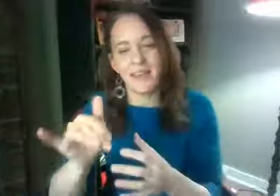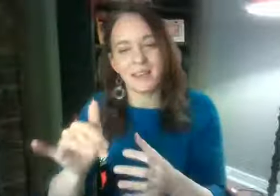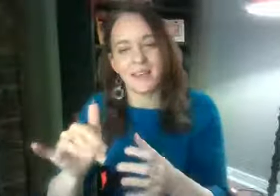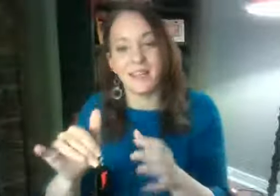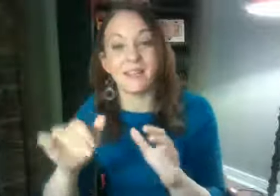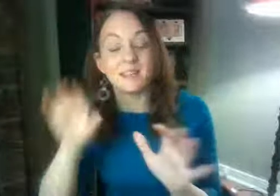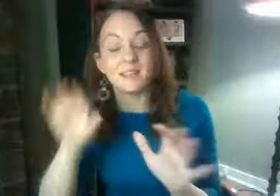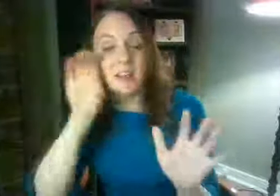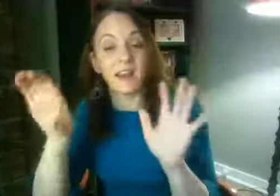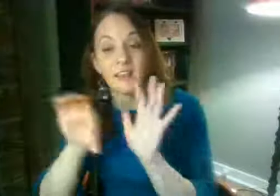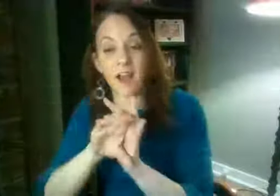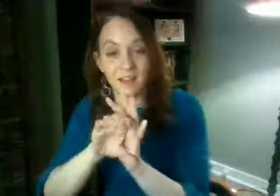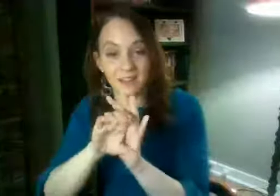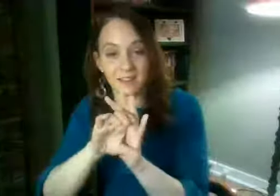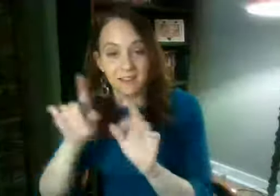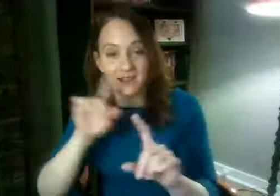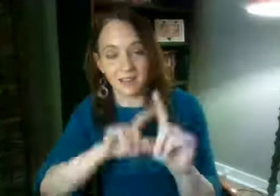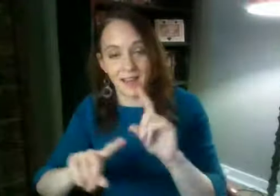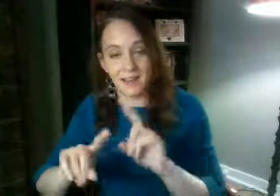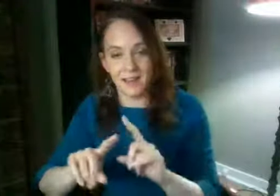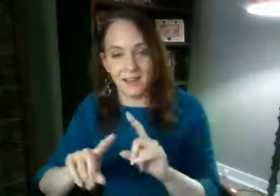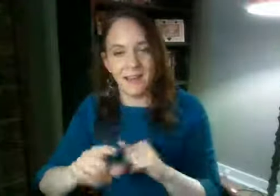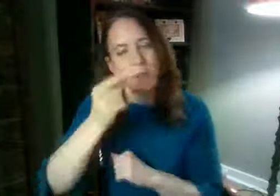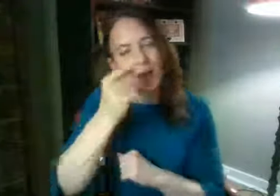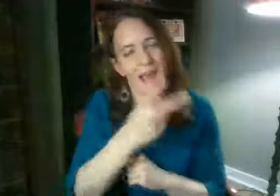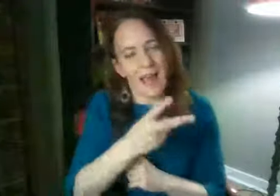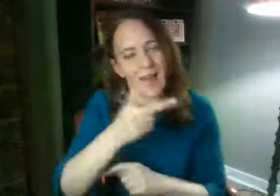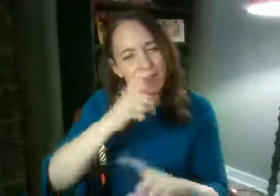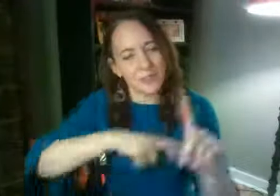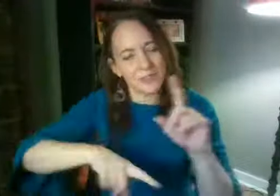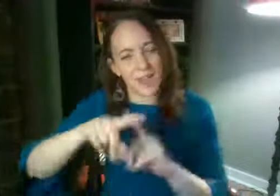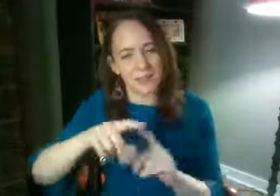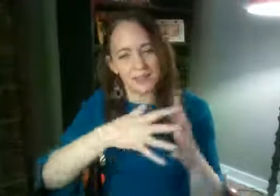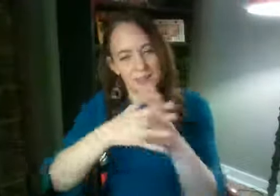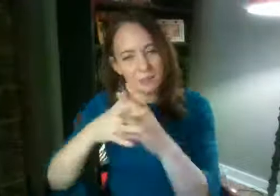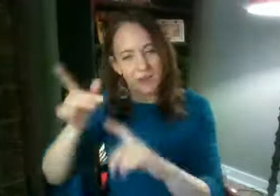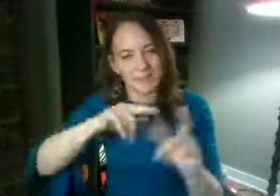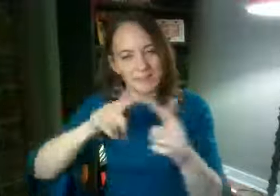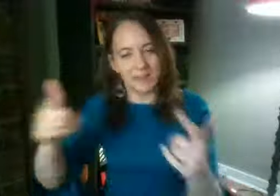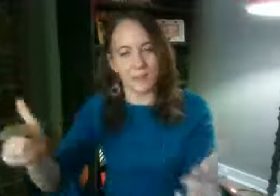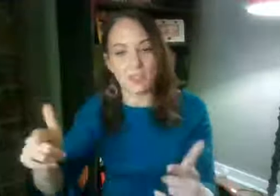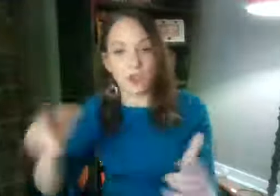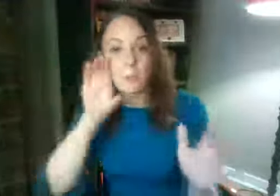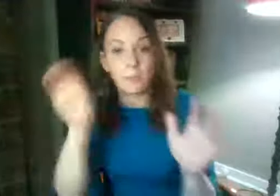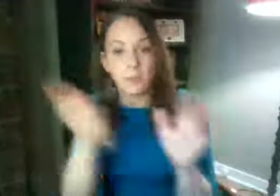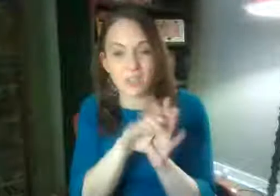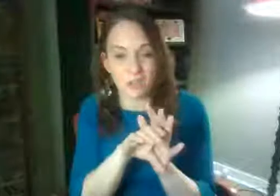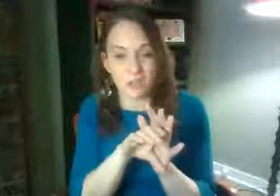That is an iconic sign. About half of signs in American Sign Language are